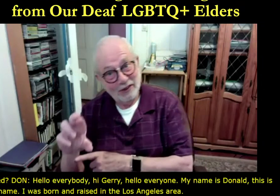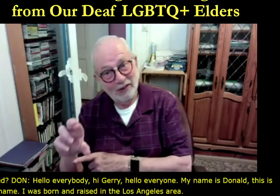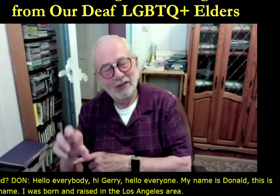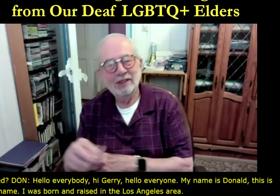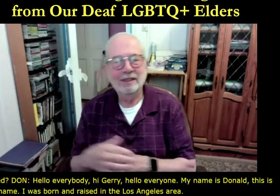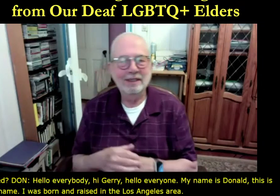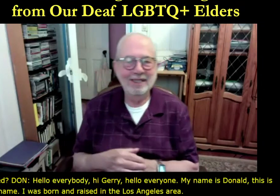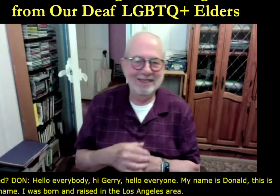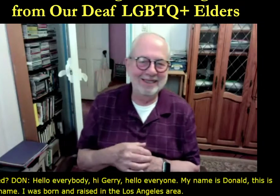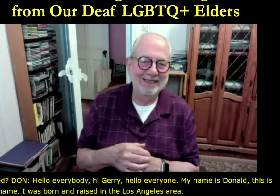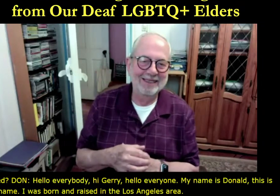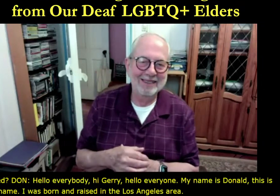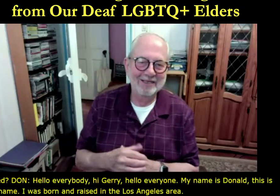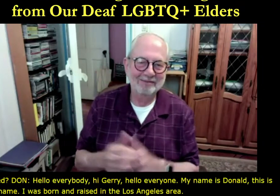sir as well